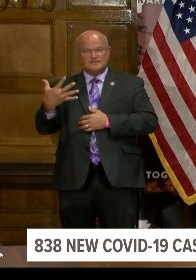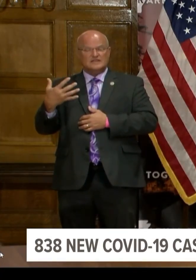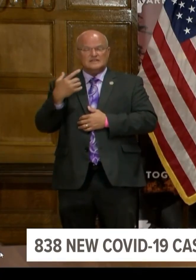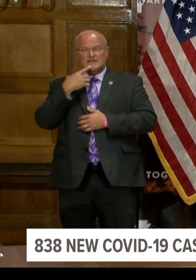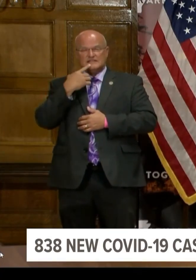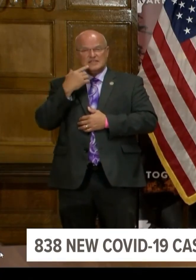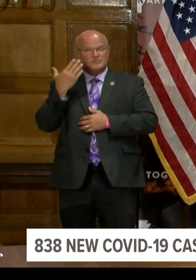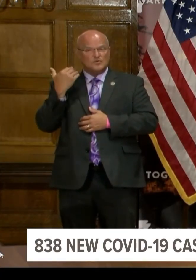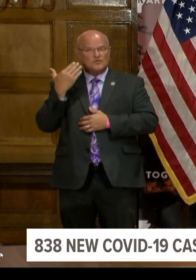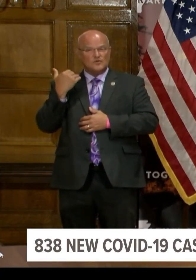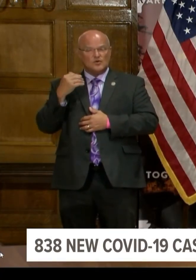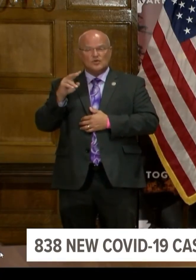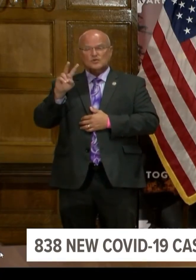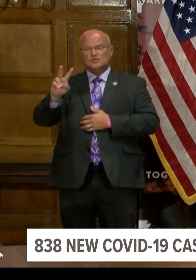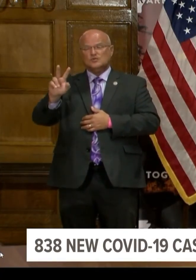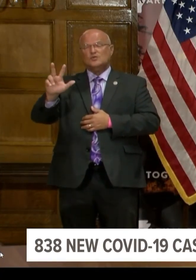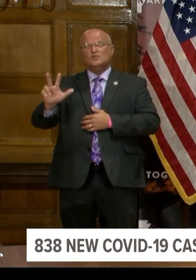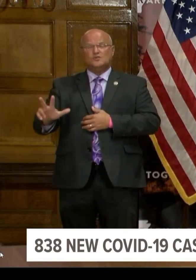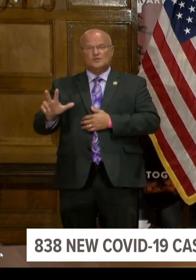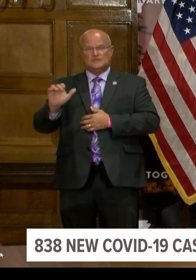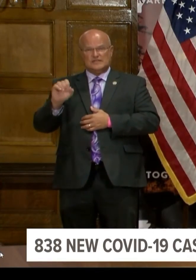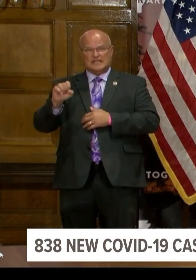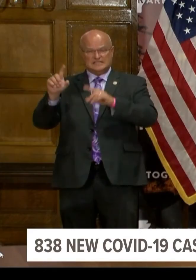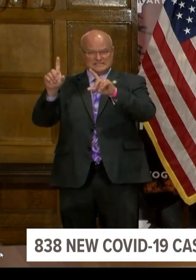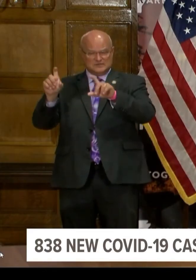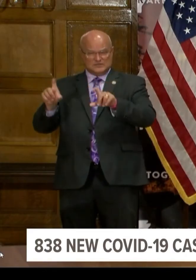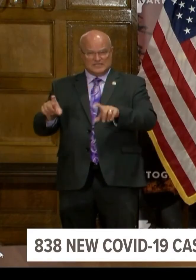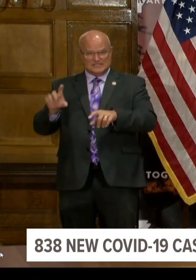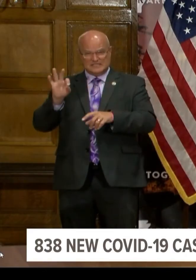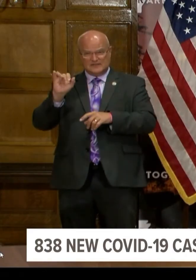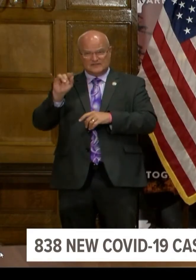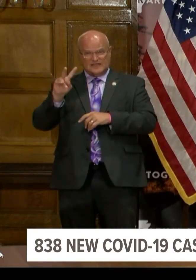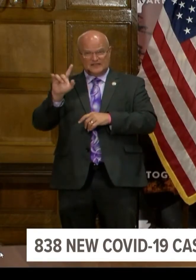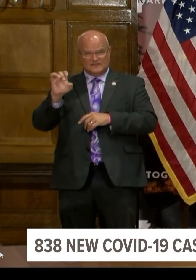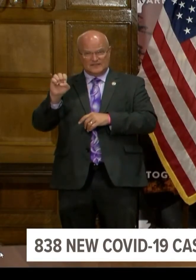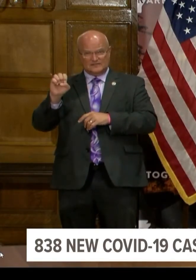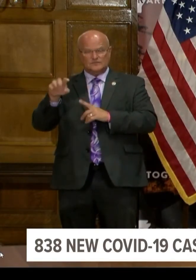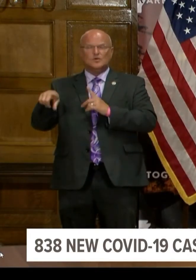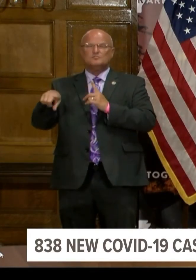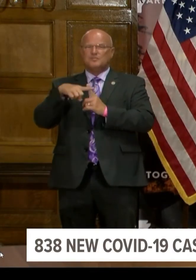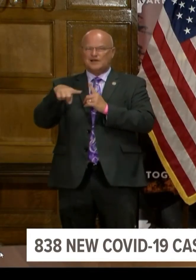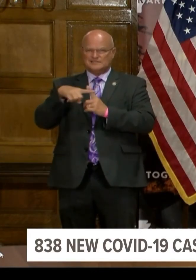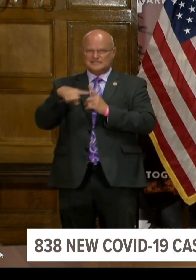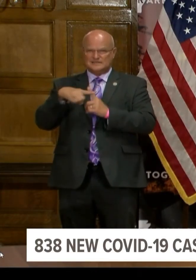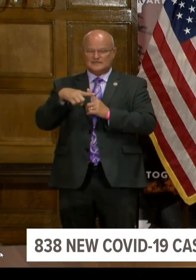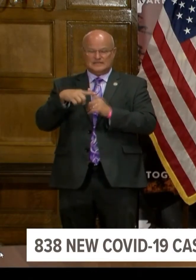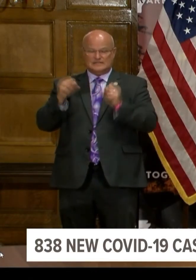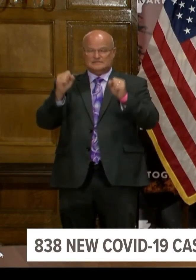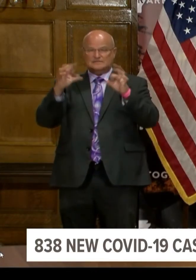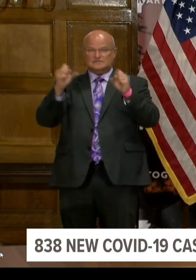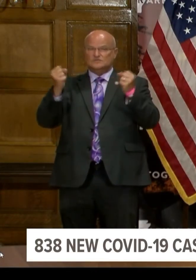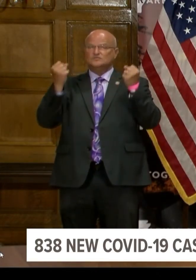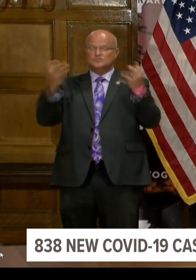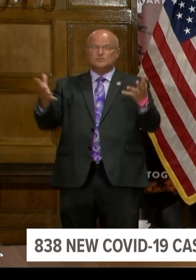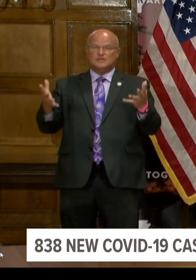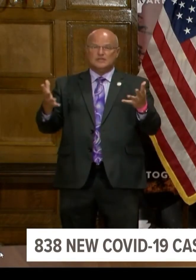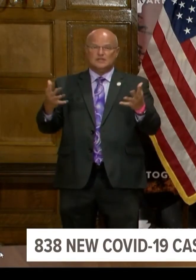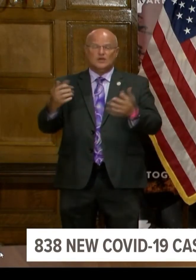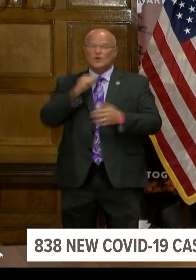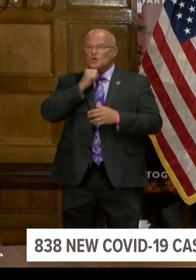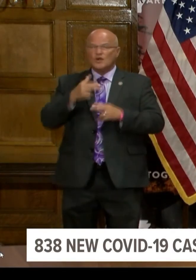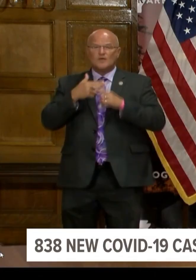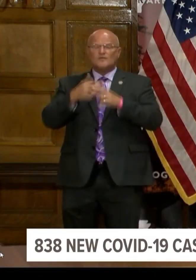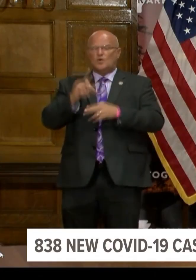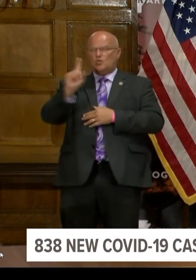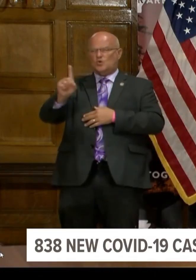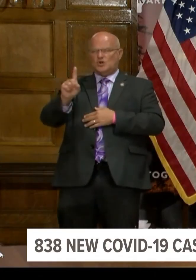said before, 2/3 of the cases that were tested at Fayetteville were positive, and that is an alarming amount. We're not referring to